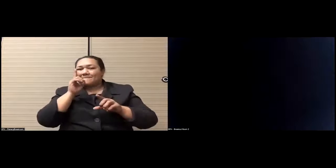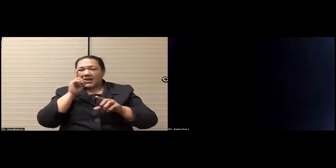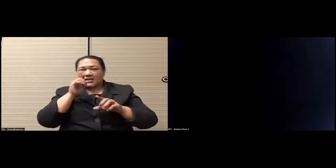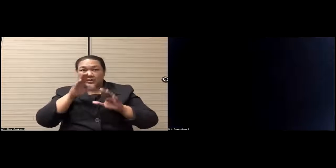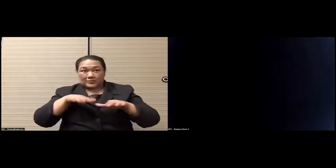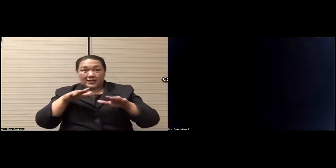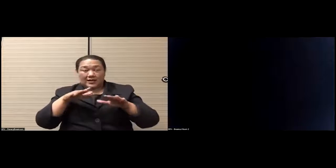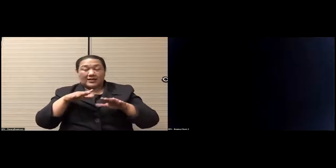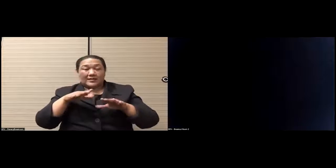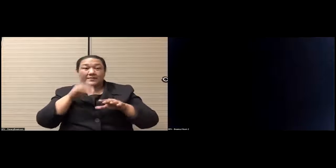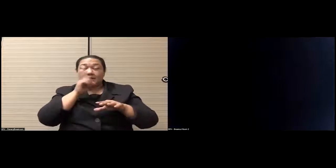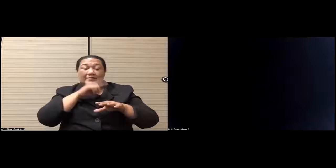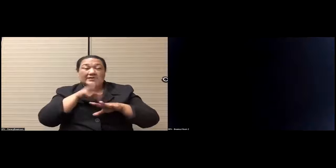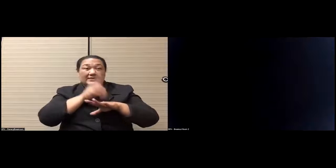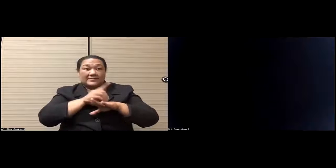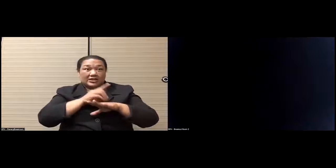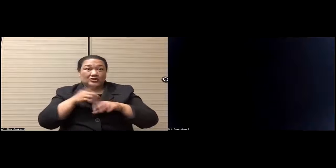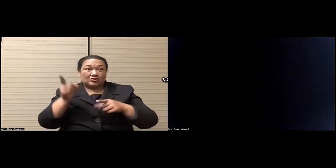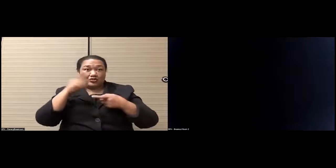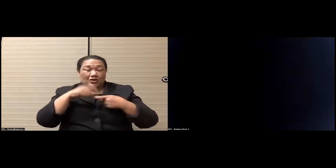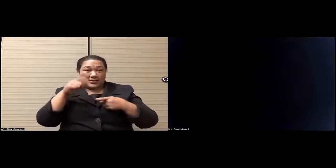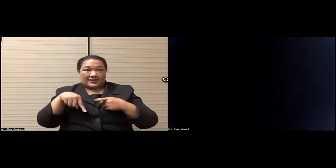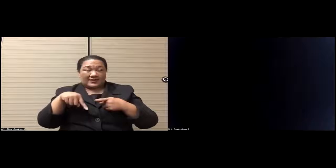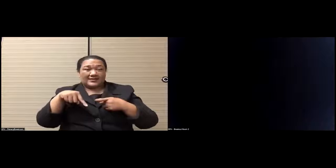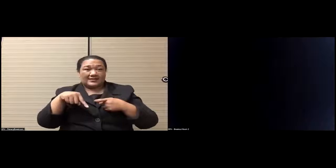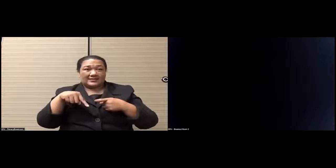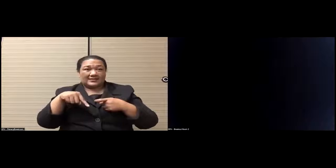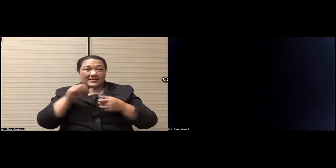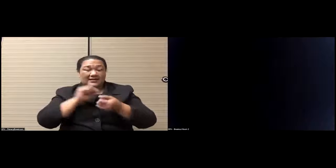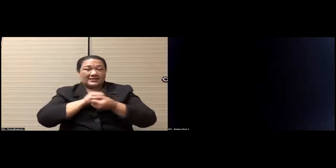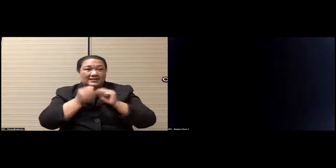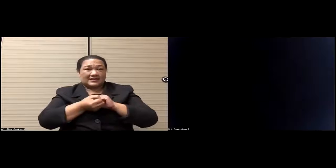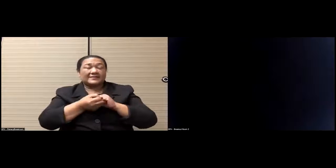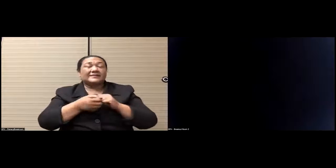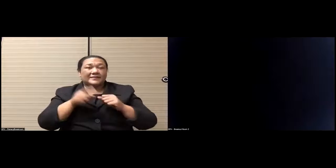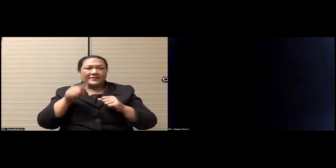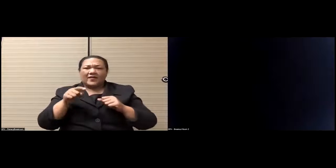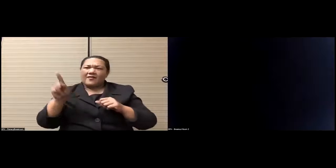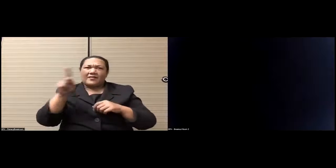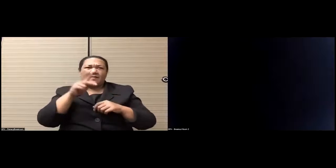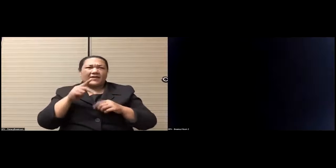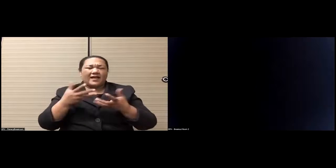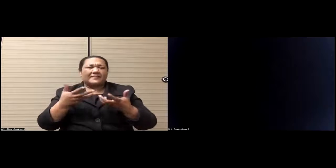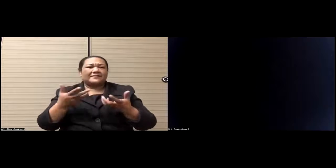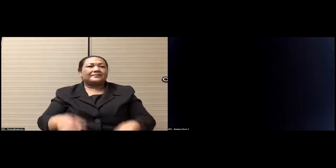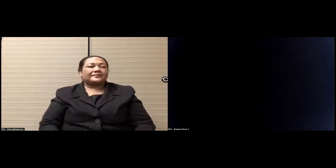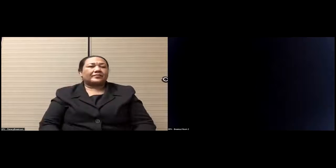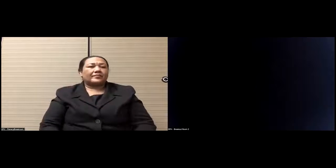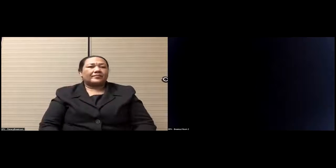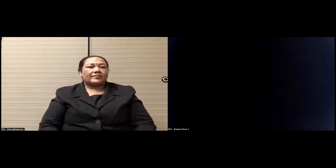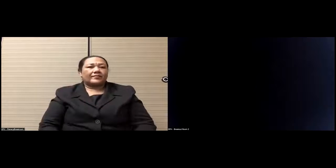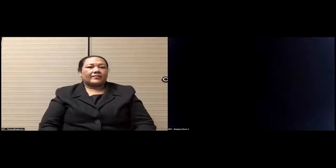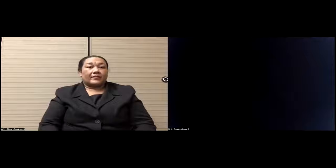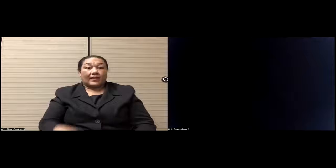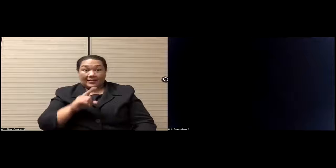about leadership in the region. So that's a question that's there in the chat box, and I want to acknowledge